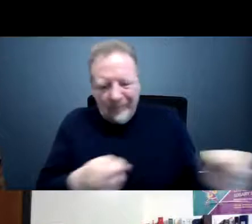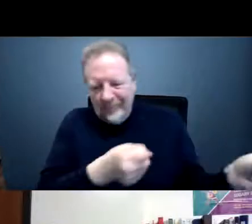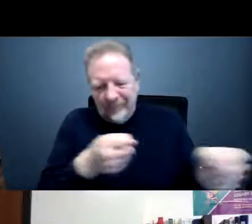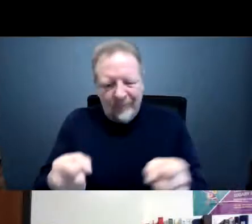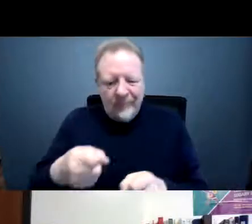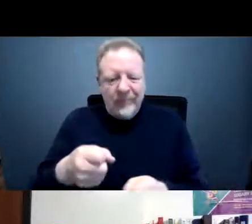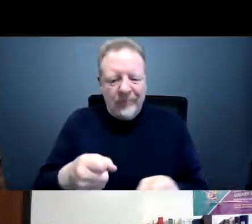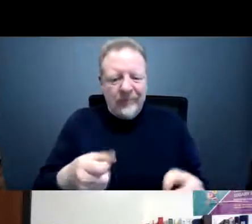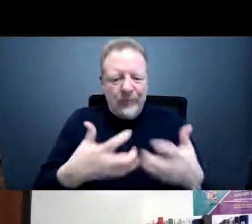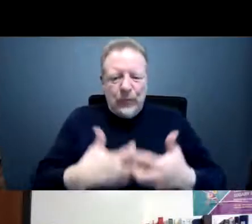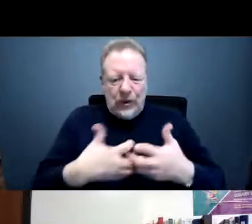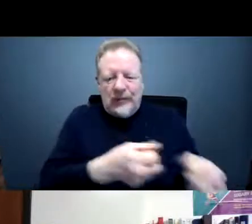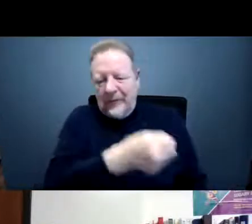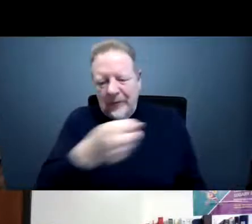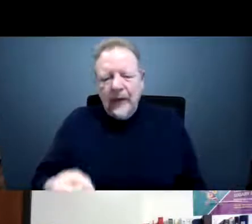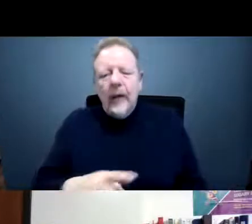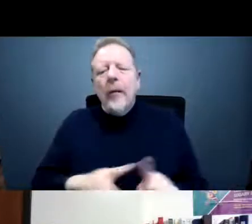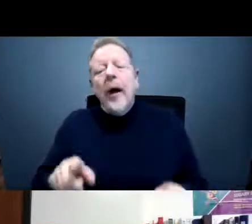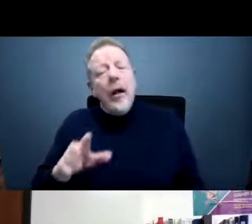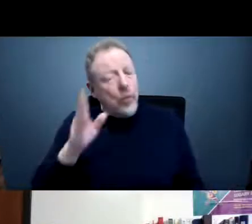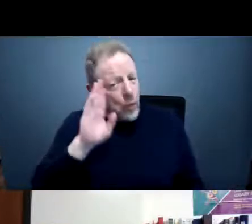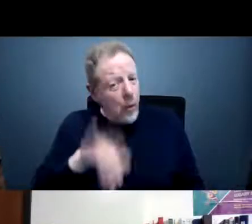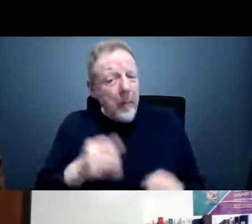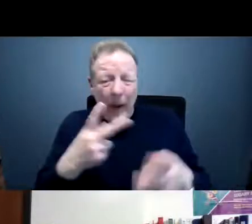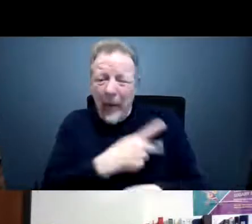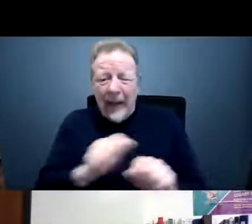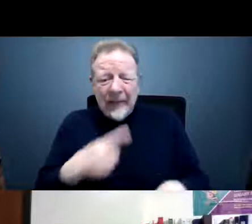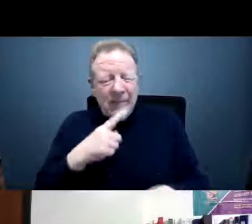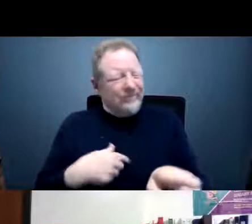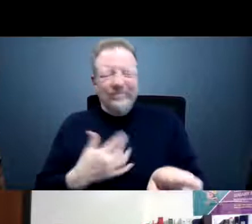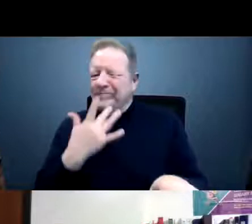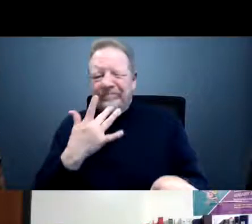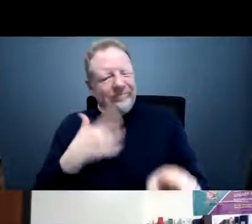in-person interpreter, it is their right if they have an in-person appointment.